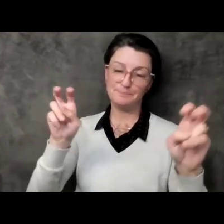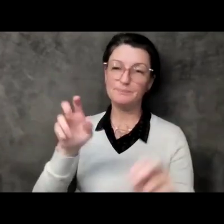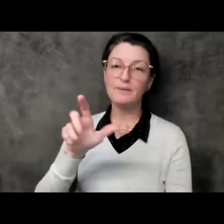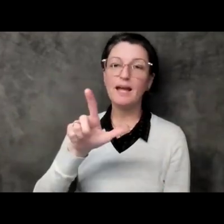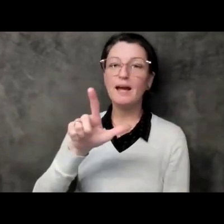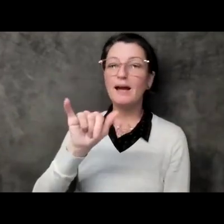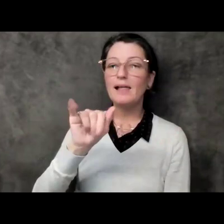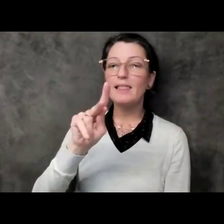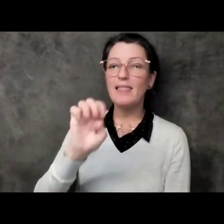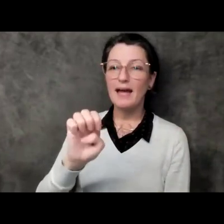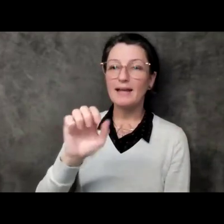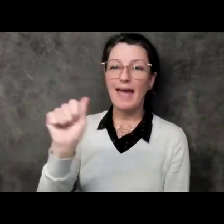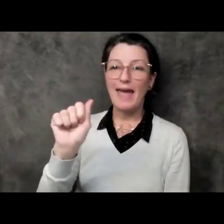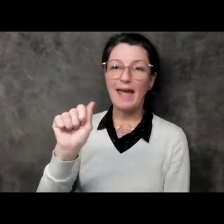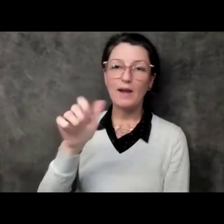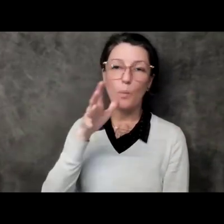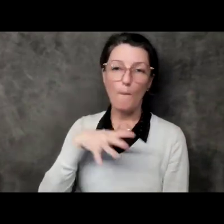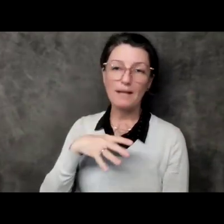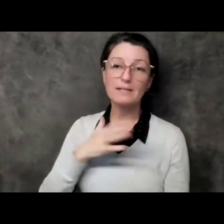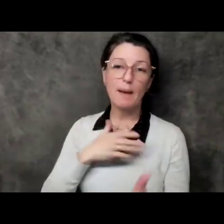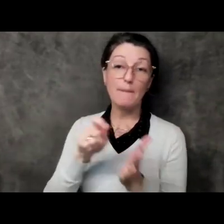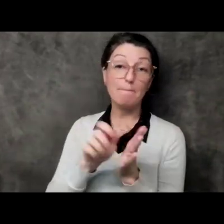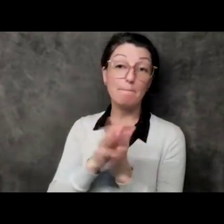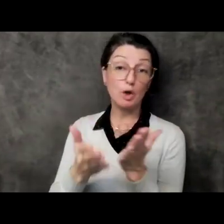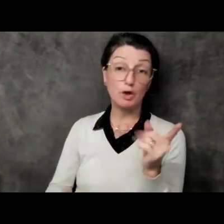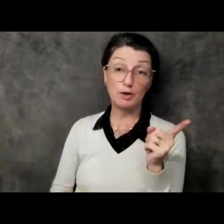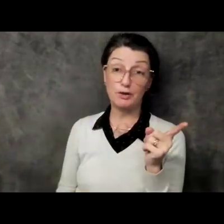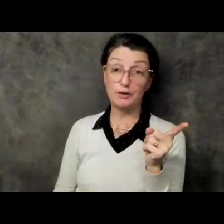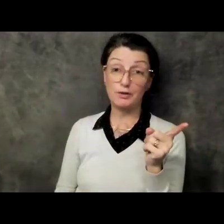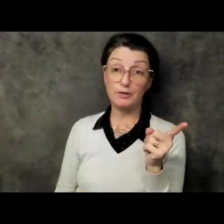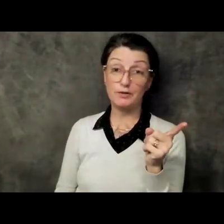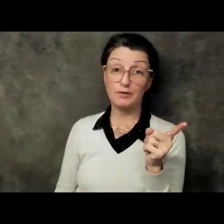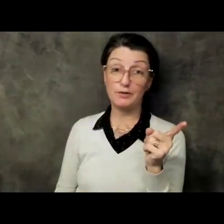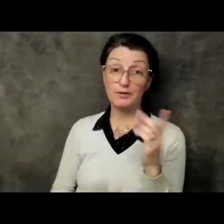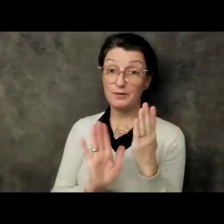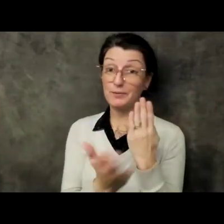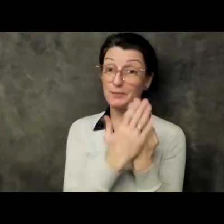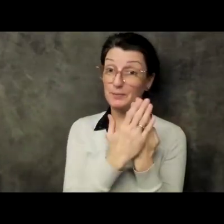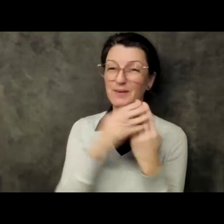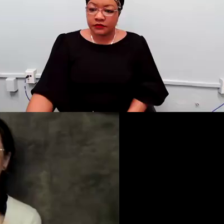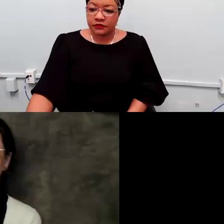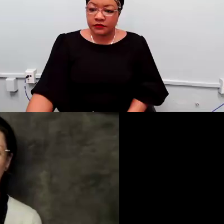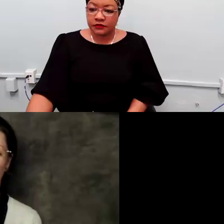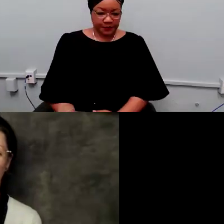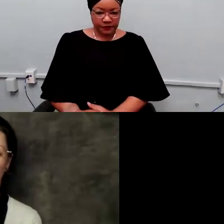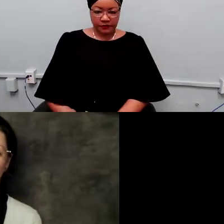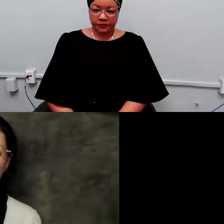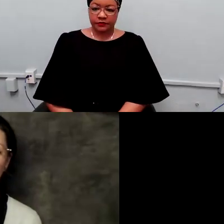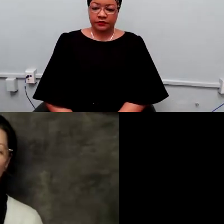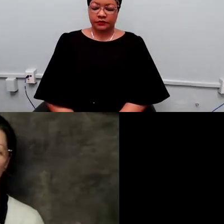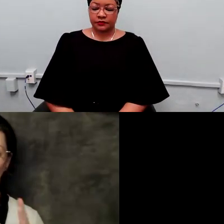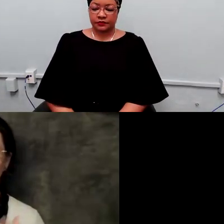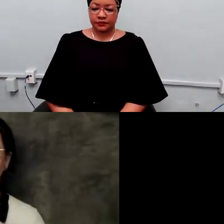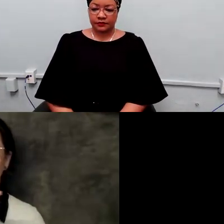my novel, and you can see from the cover it is obviously set in LA. You see the Hollywood sign and the little police